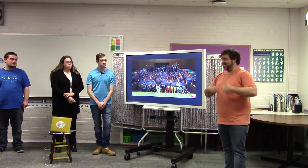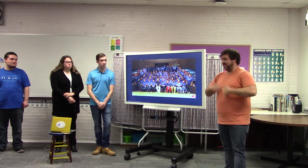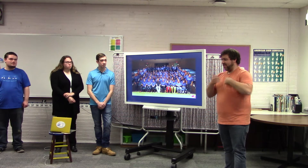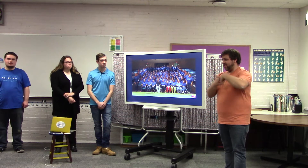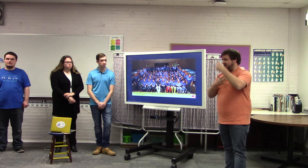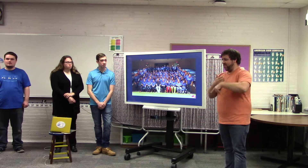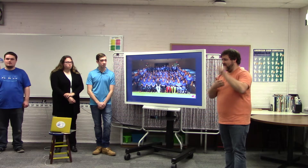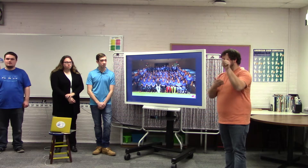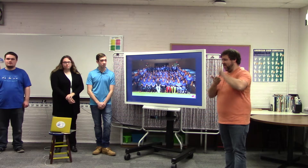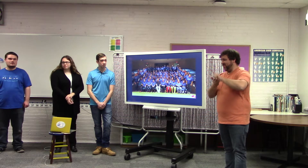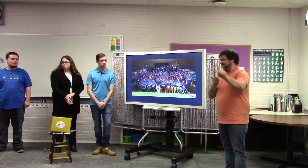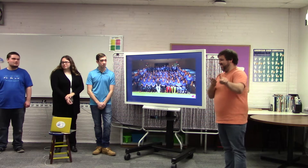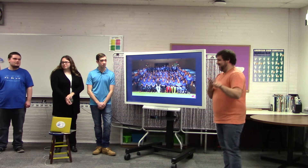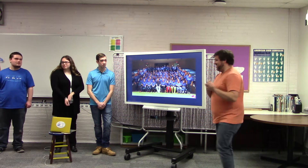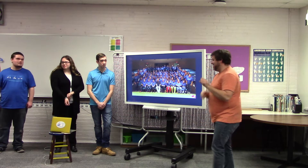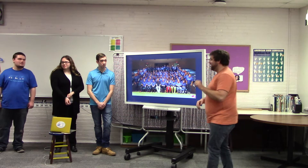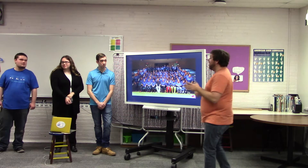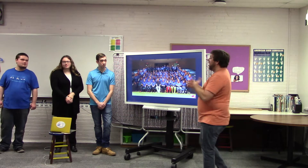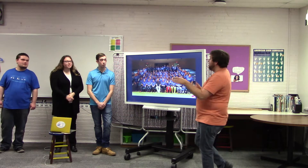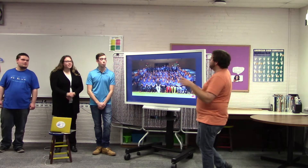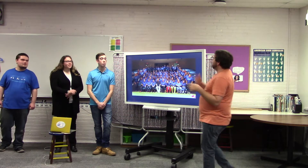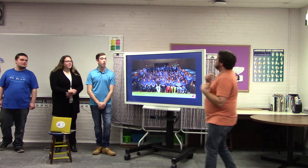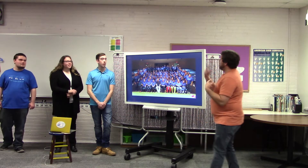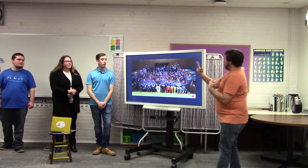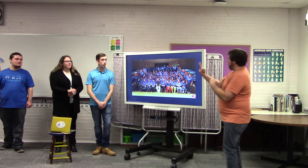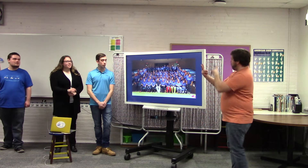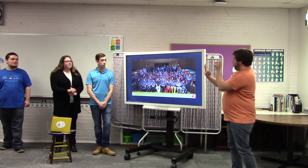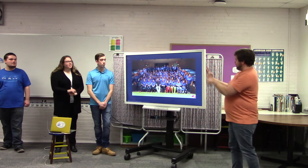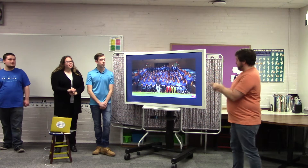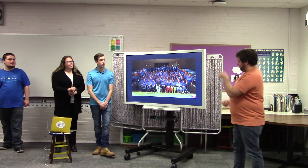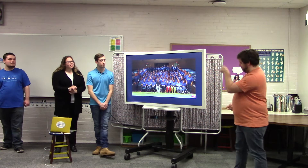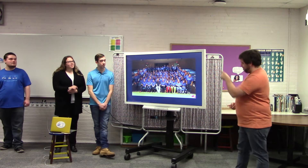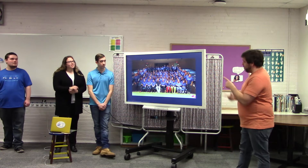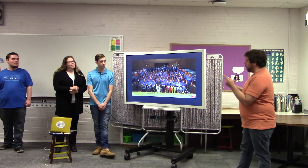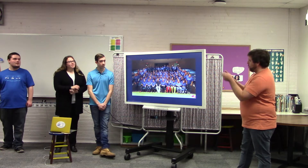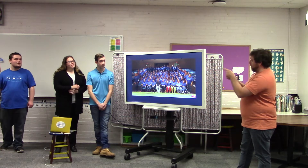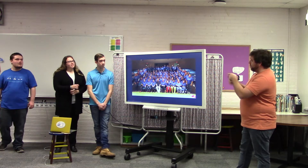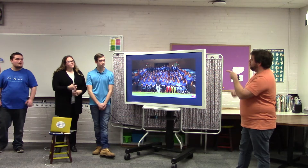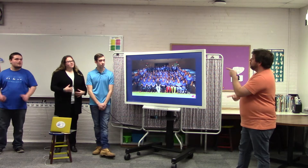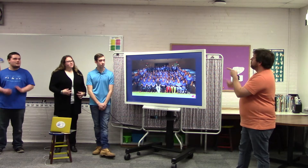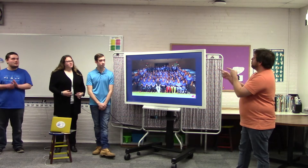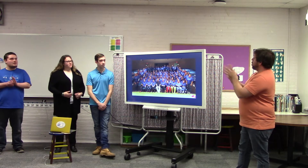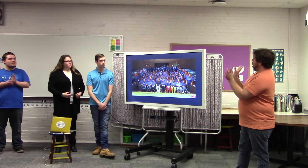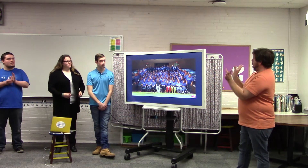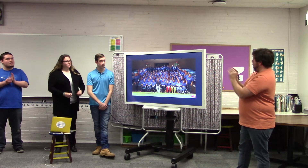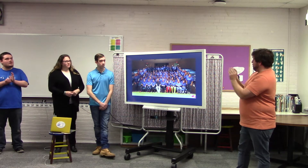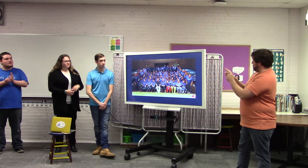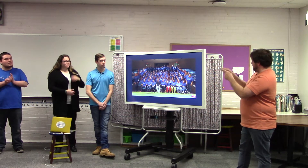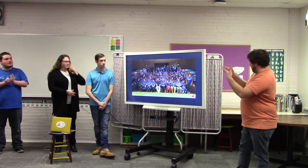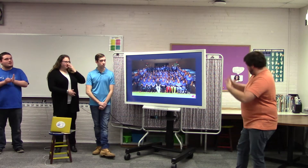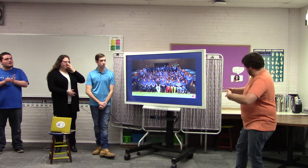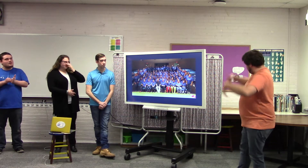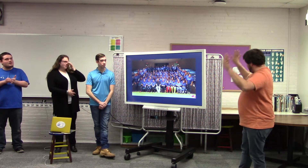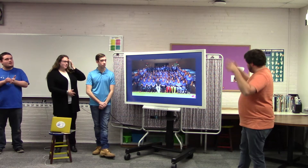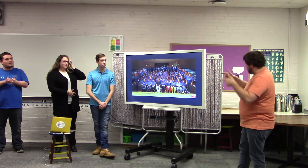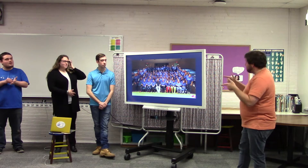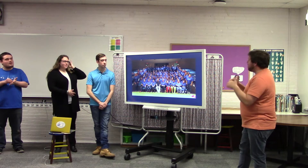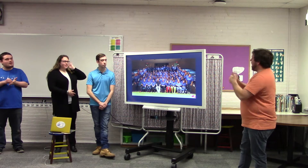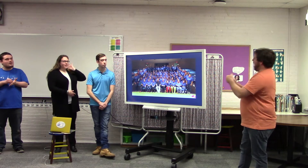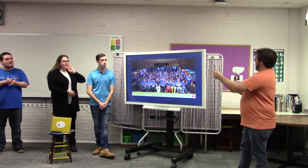a week-long survival program in Minnesota. Yeah, I remember what we were talking about. Anyways, I have a couple questions. The first one is, once the